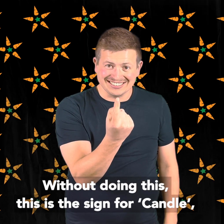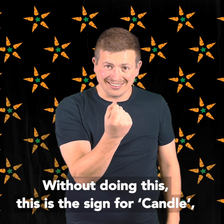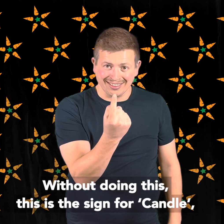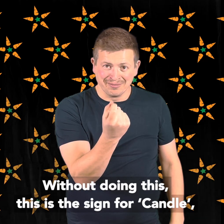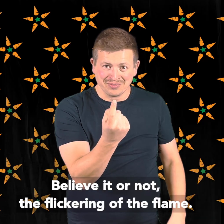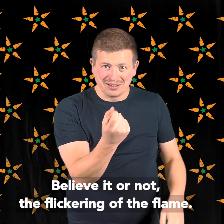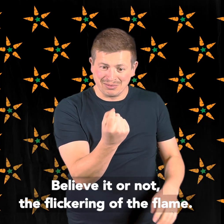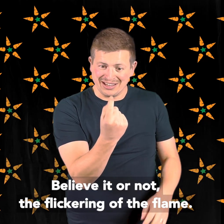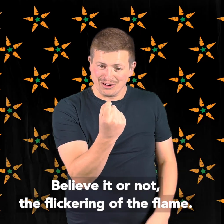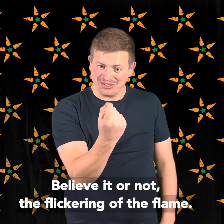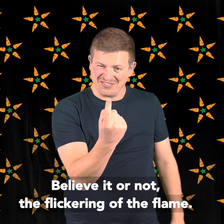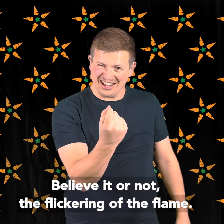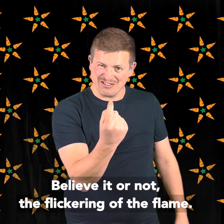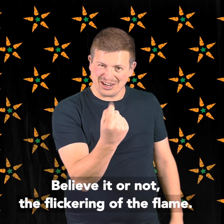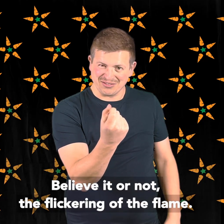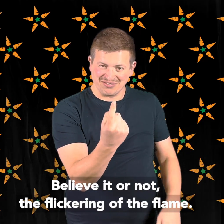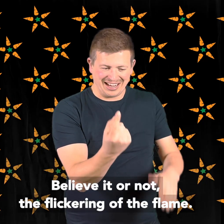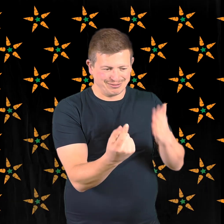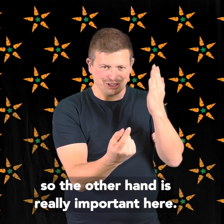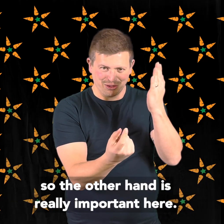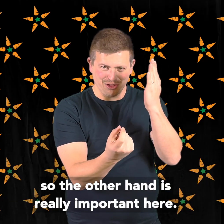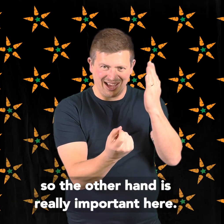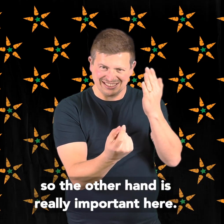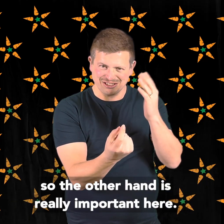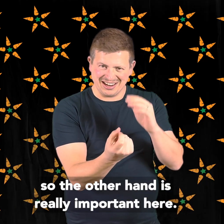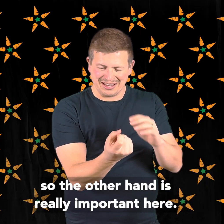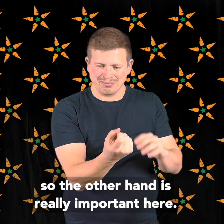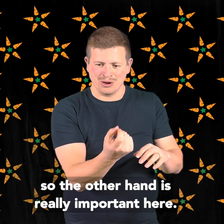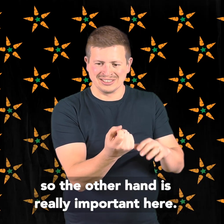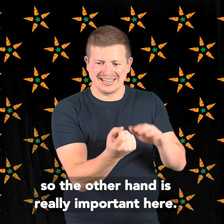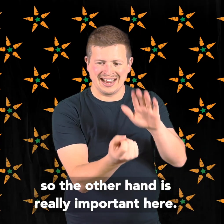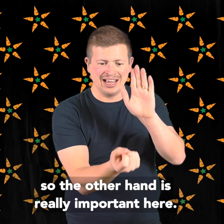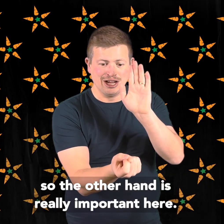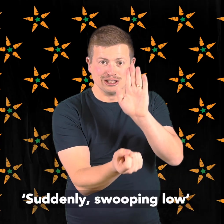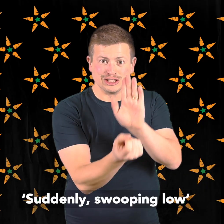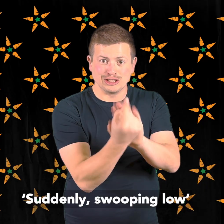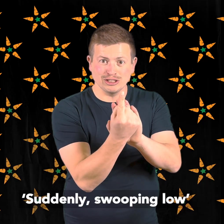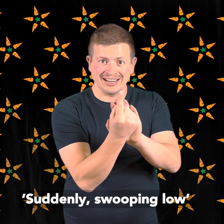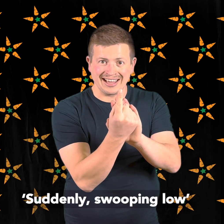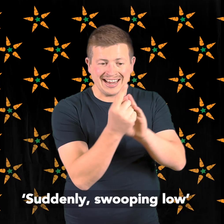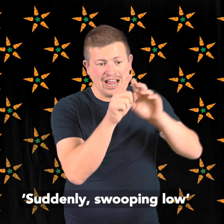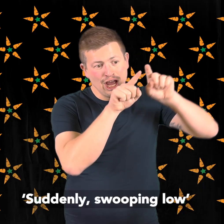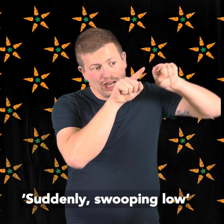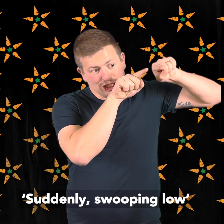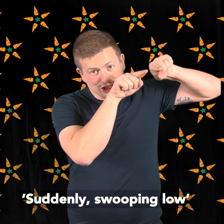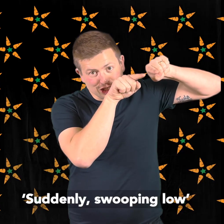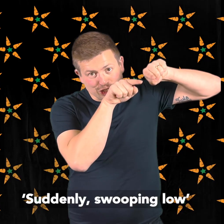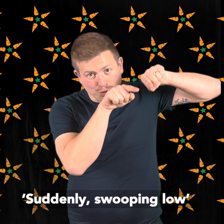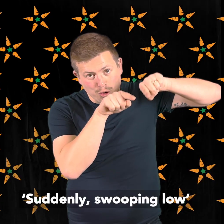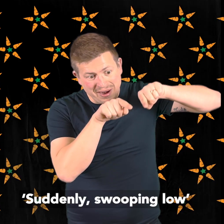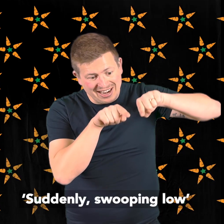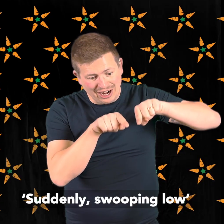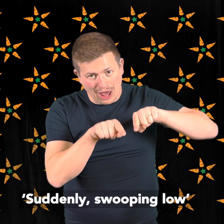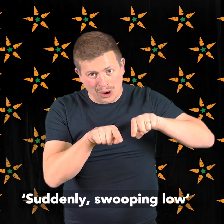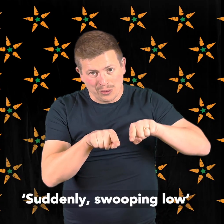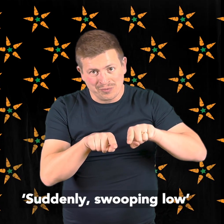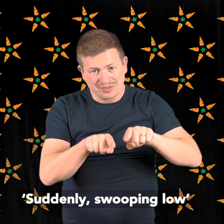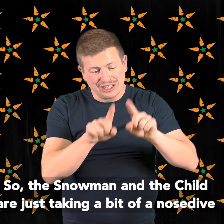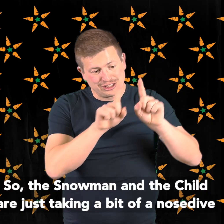candle, believe it or not, the flickering of the flames. So the other hand is really important here. Suddenly, swooping low. So